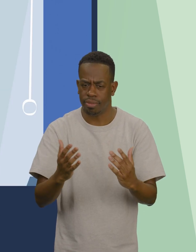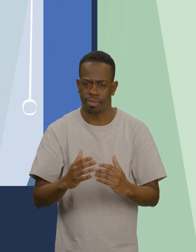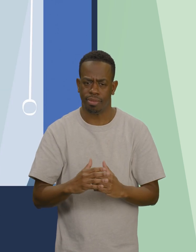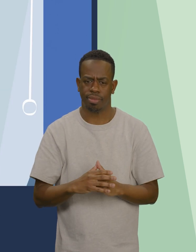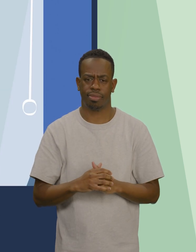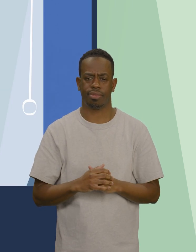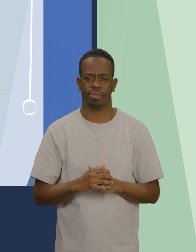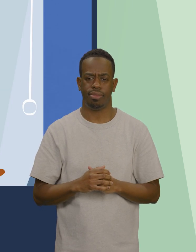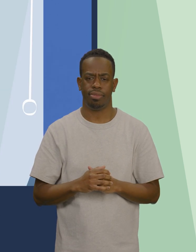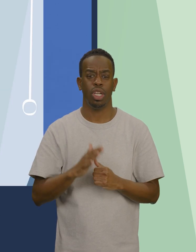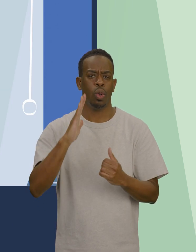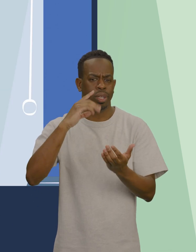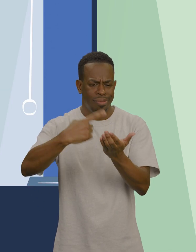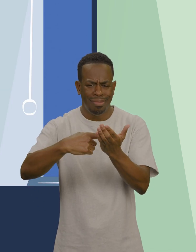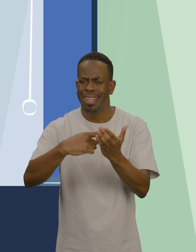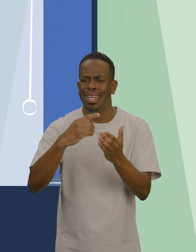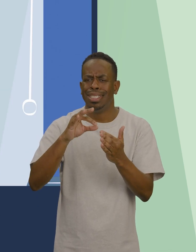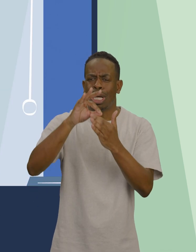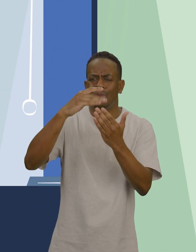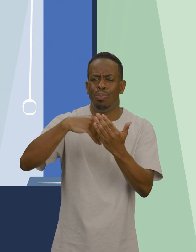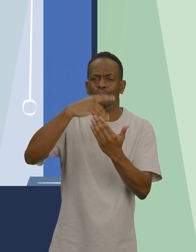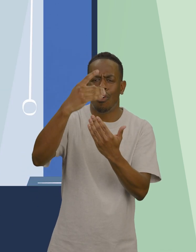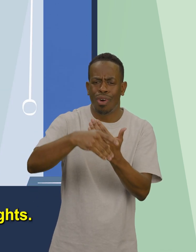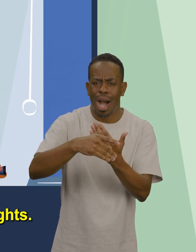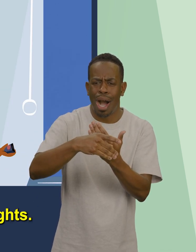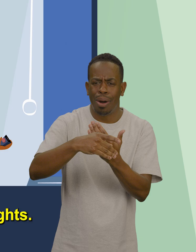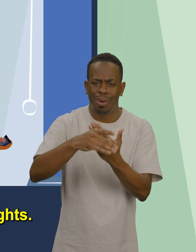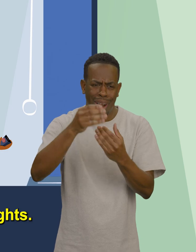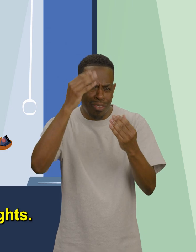living situation. Now you'll discuss some special